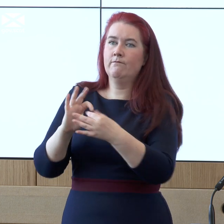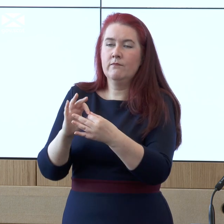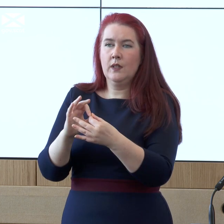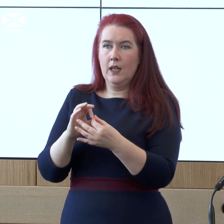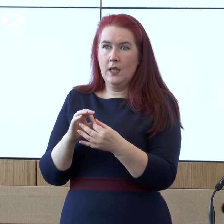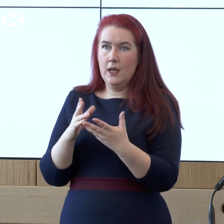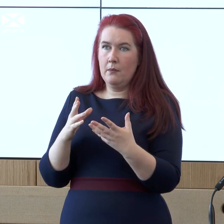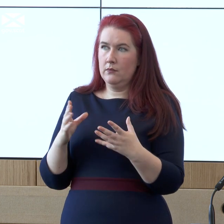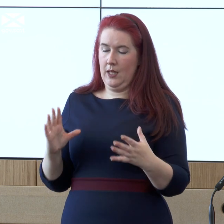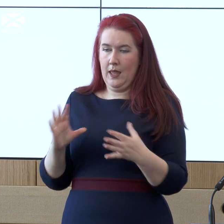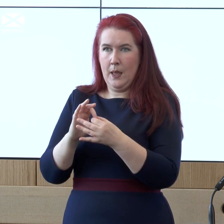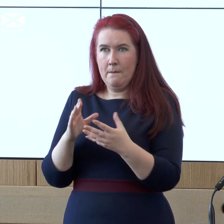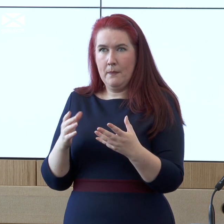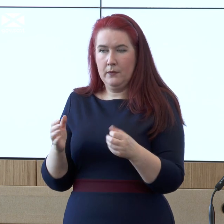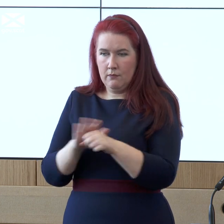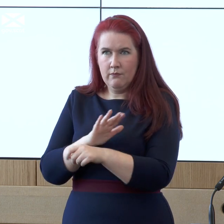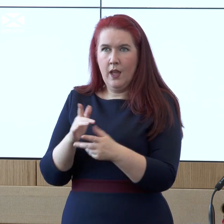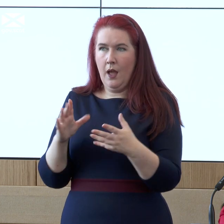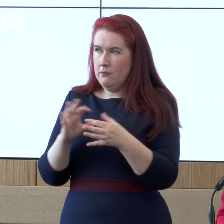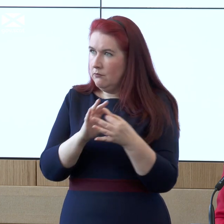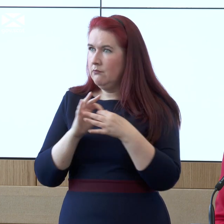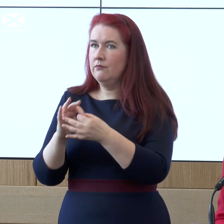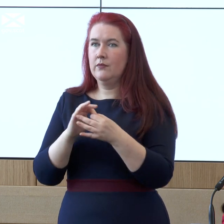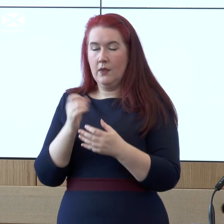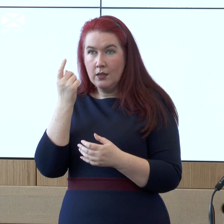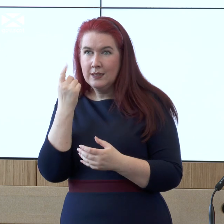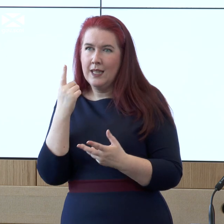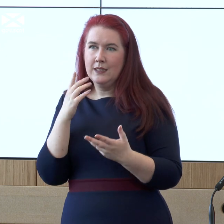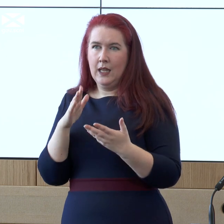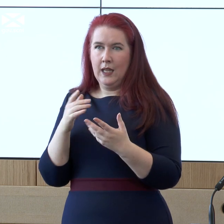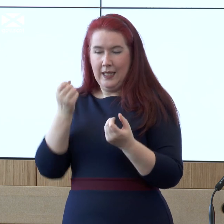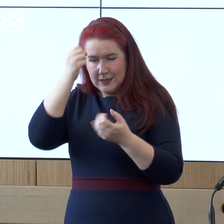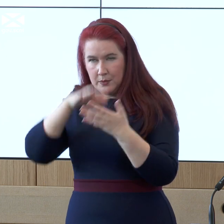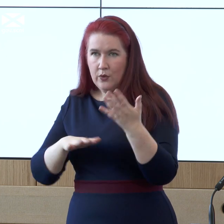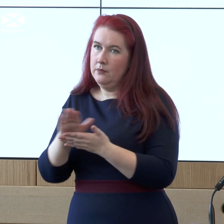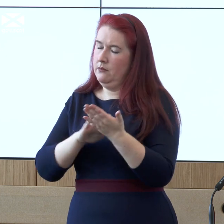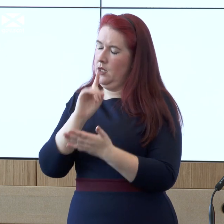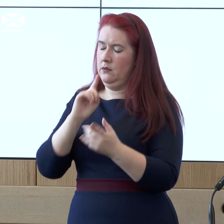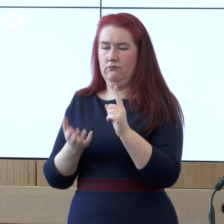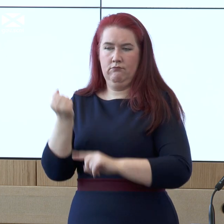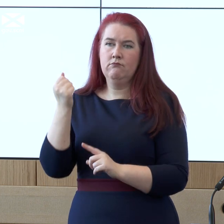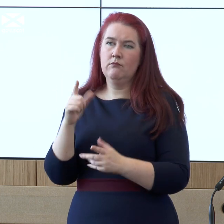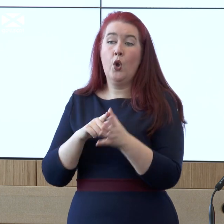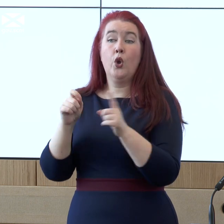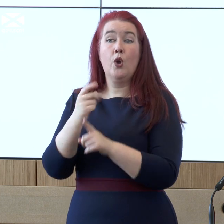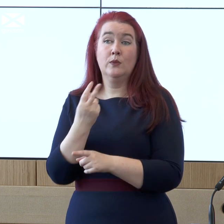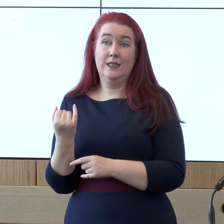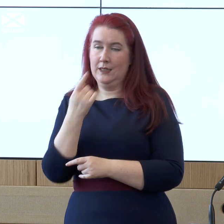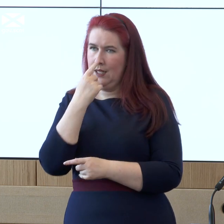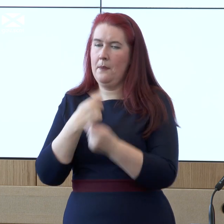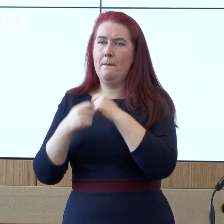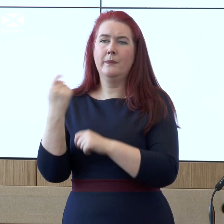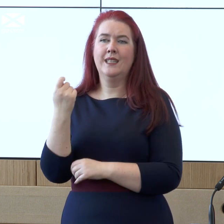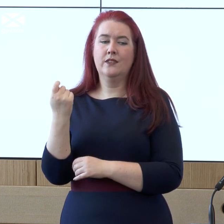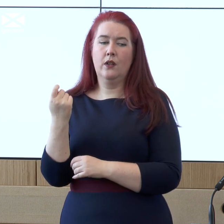experience, we will, I think, massively increase the chances of COP26 being the success that we need it to be. And we